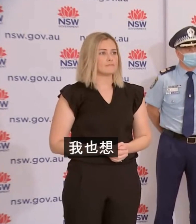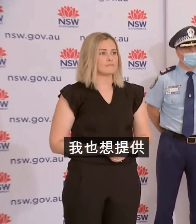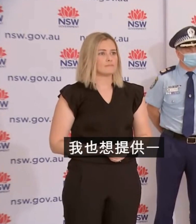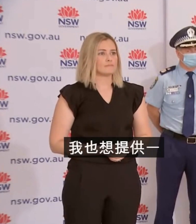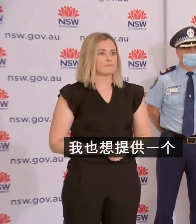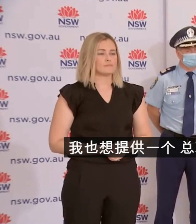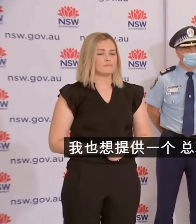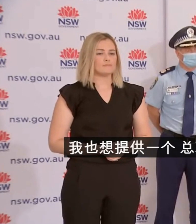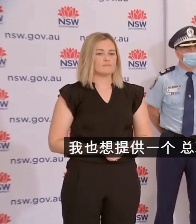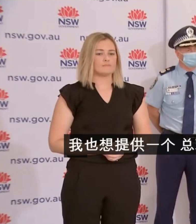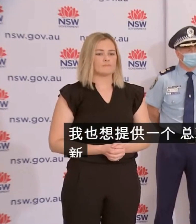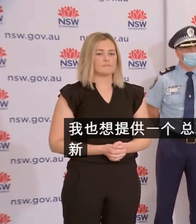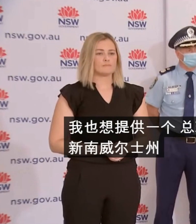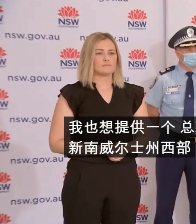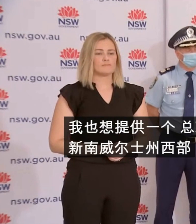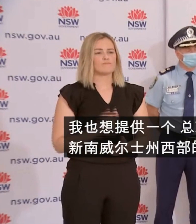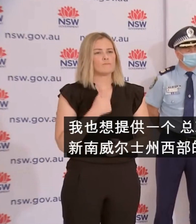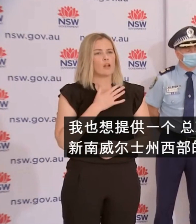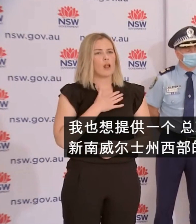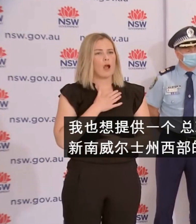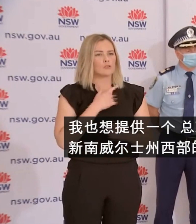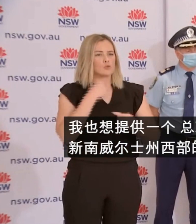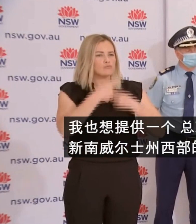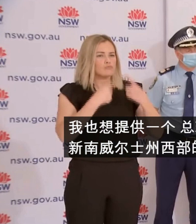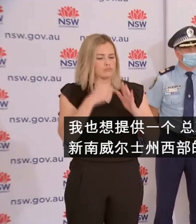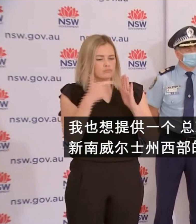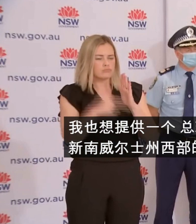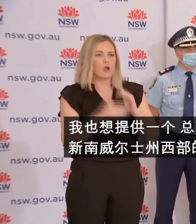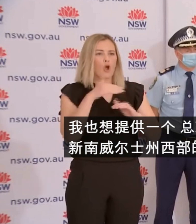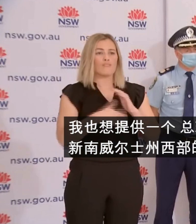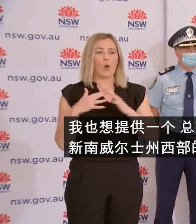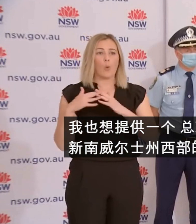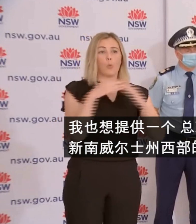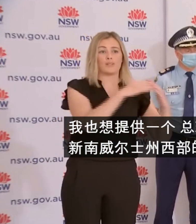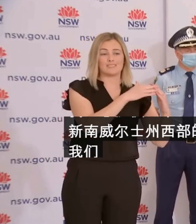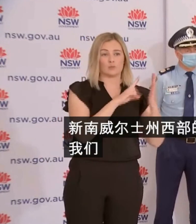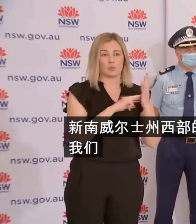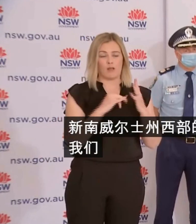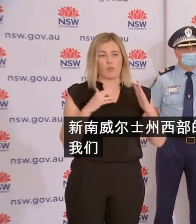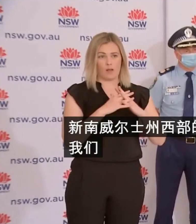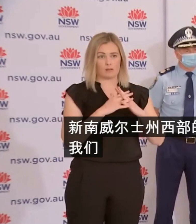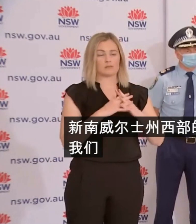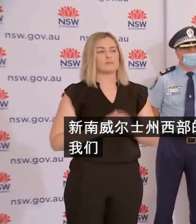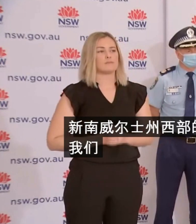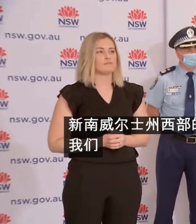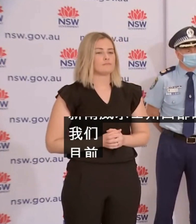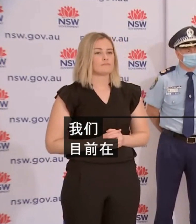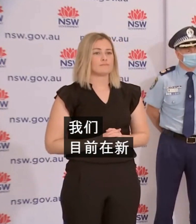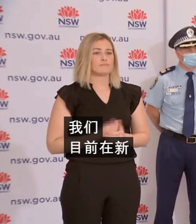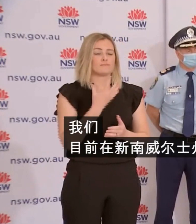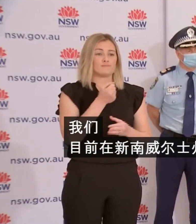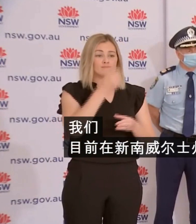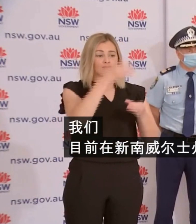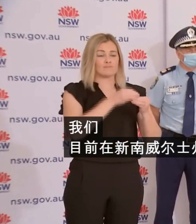I'd like to also provide a bit more detail around Western New South Wales. As the Premier mentioned, we have a total of